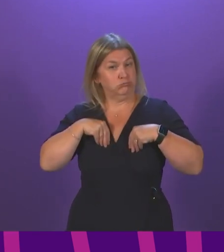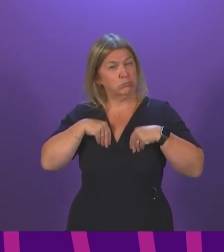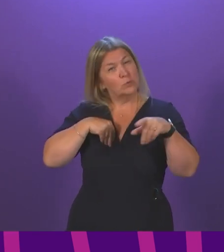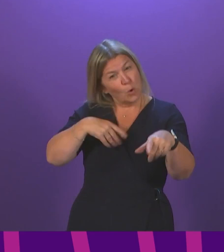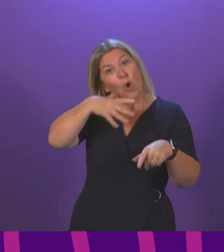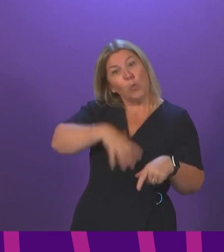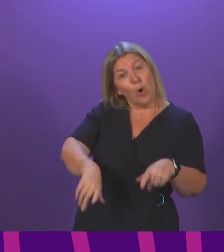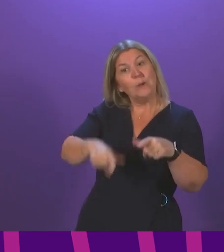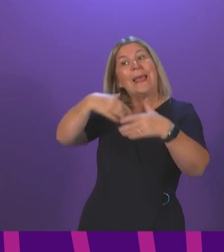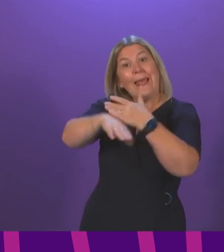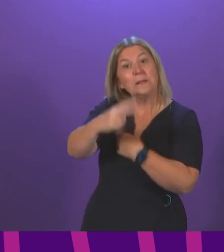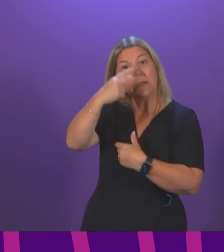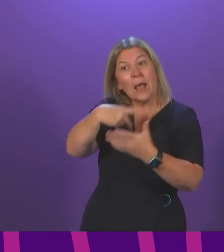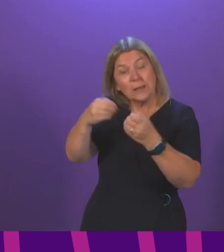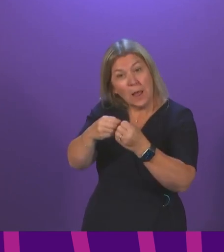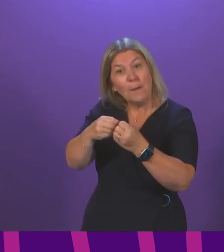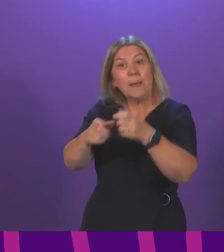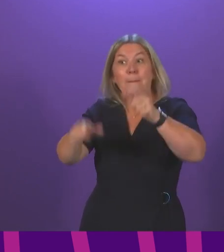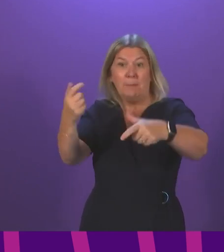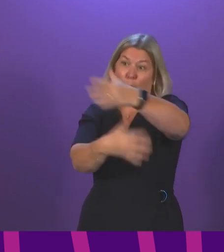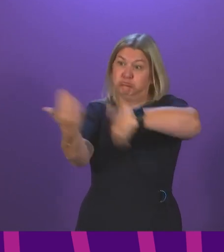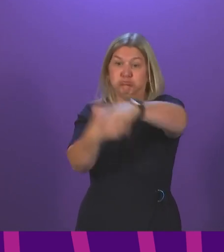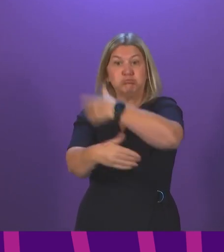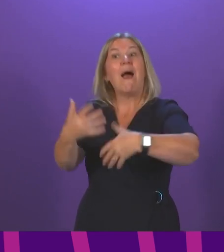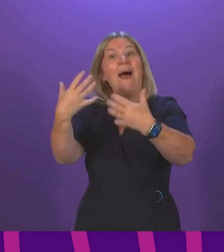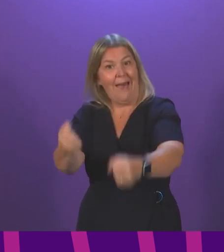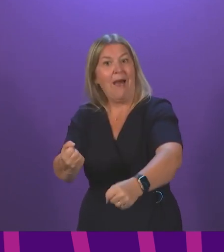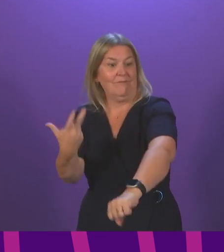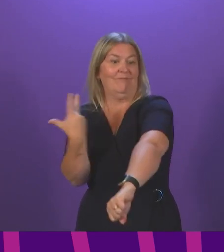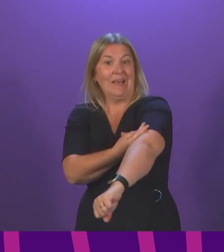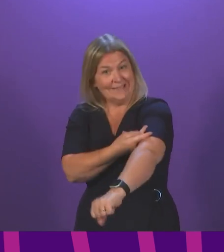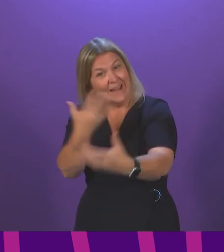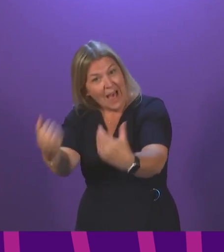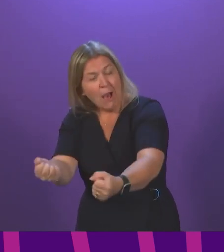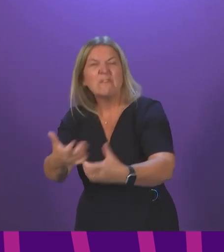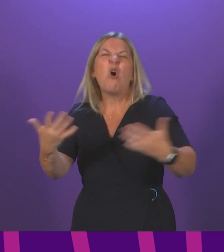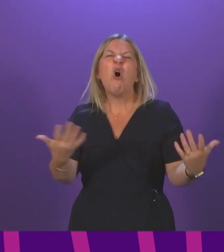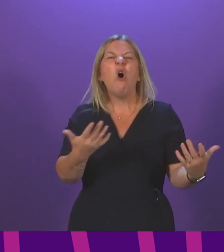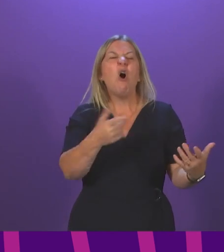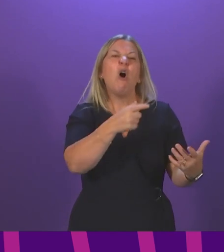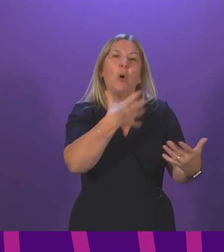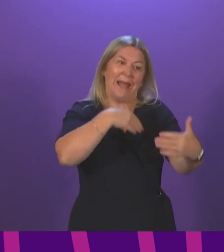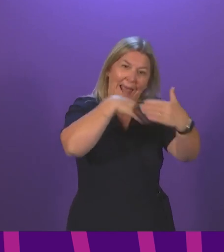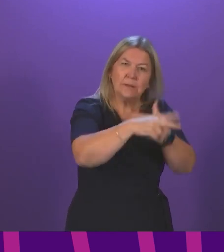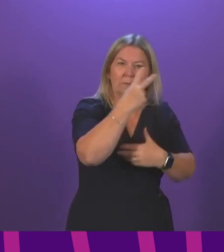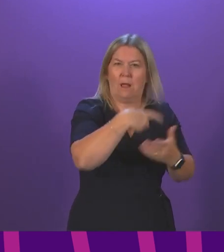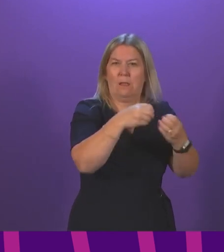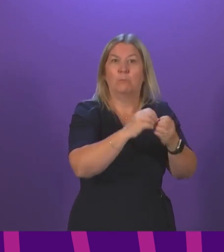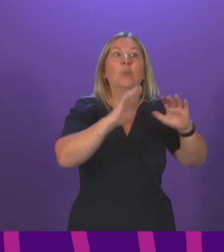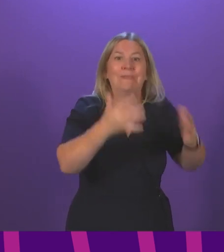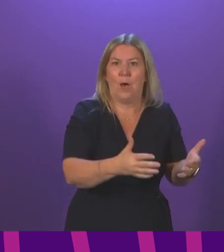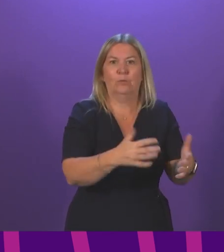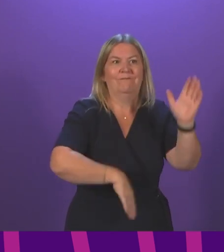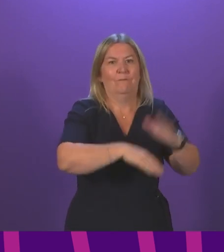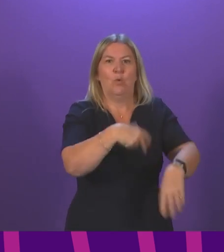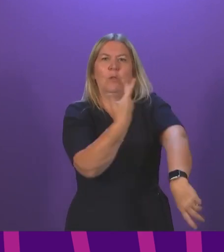be in a nightclub where everybody is vaccinated? In the latter, your risk of getting the virus is going to be significantly lower than in the former.